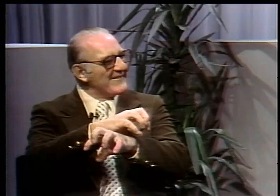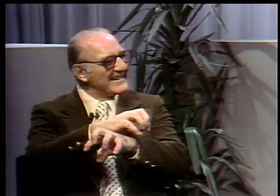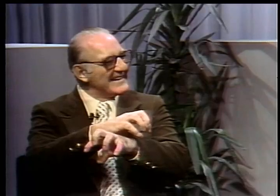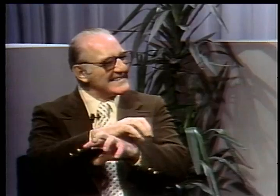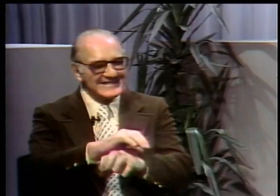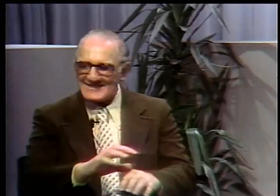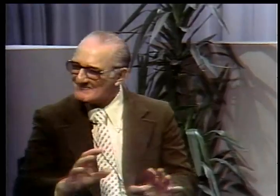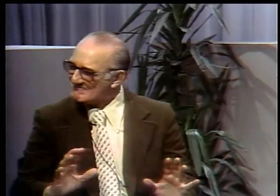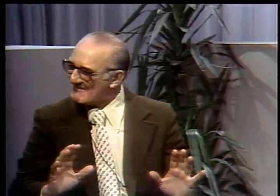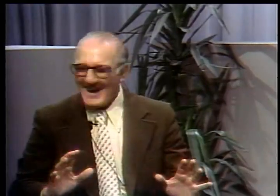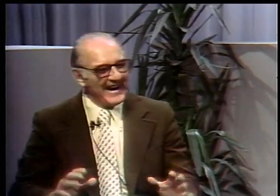Marvelous.